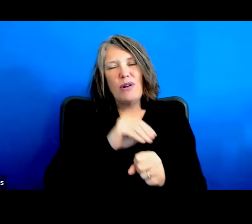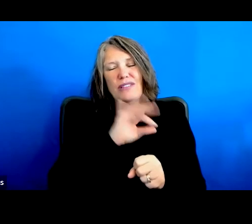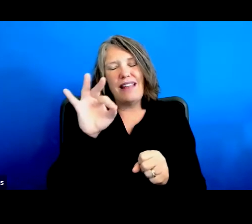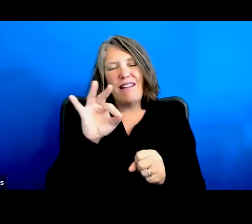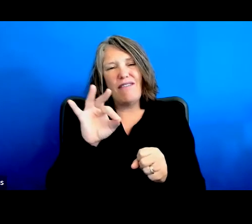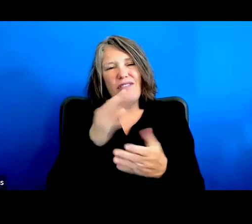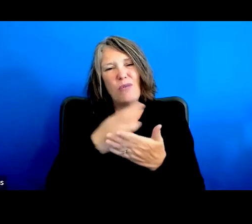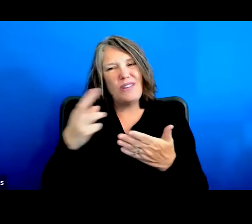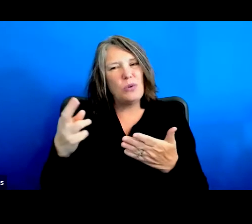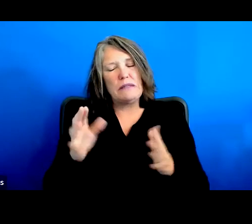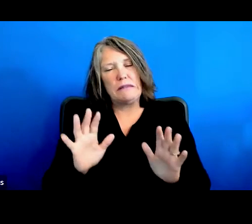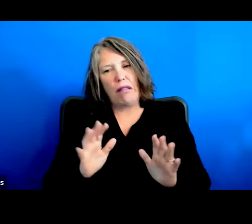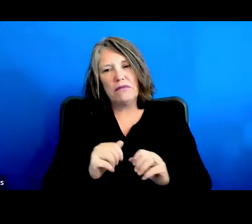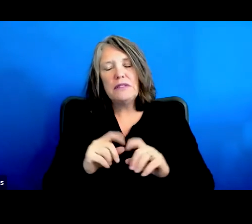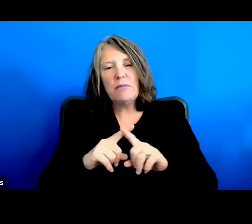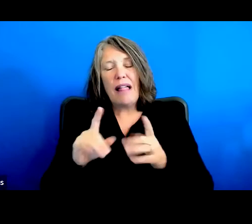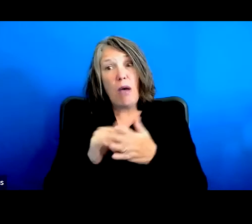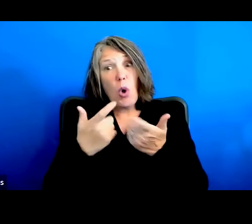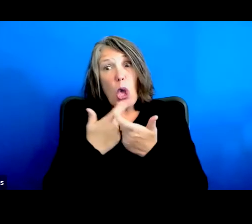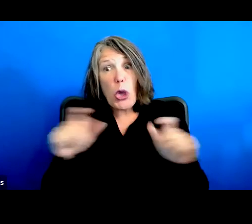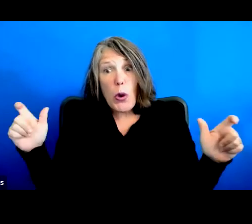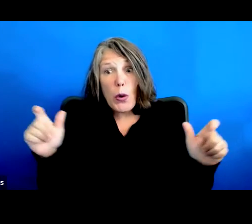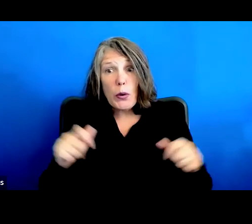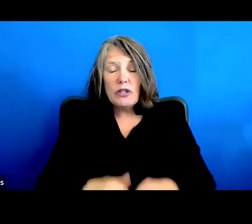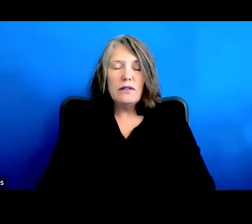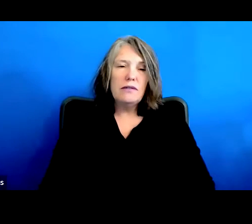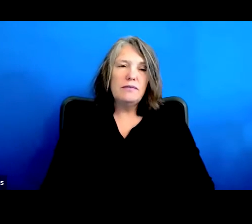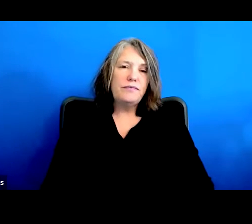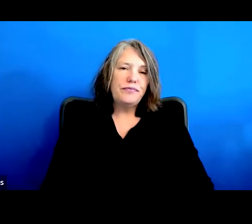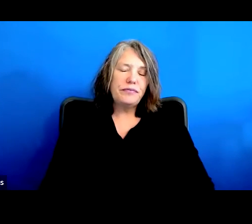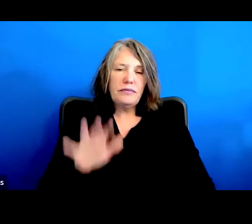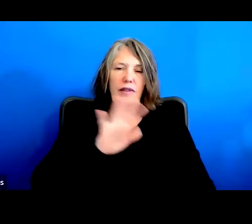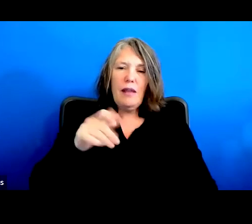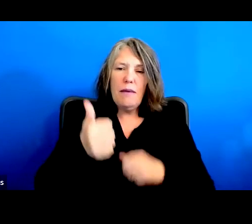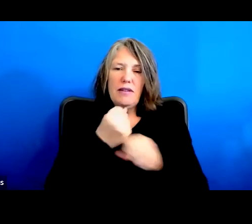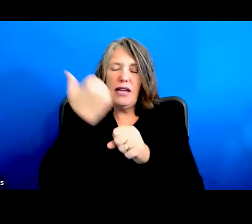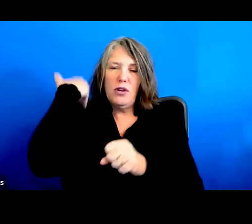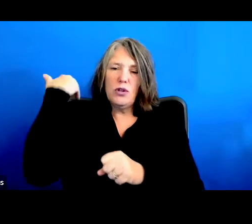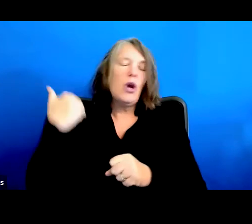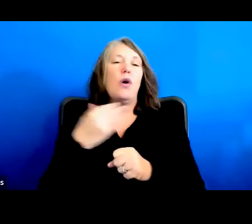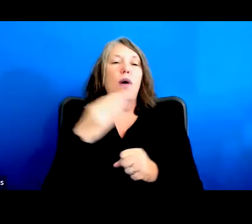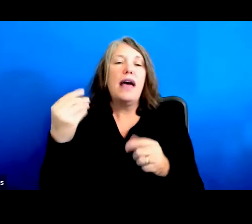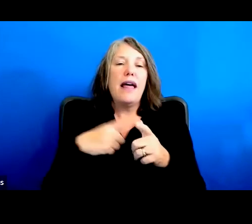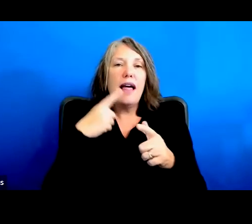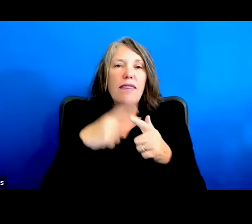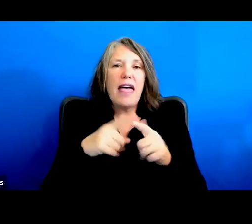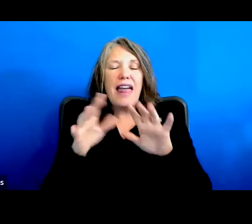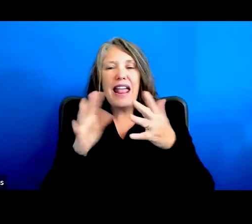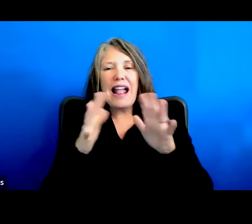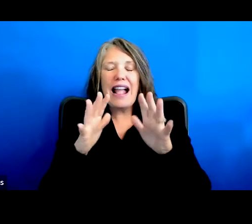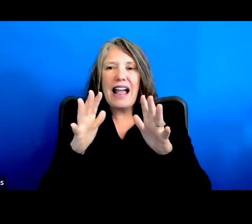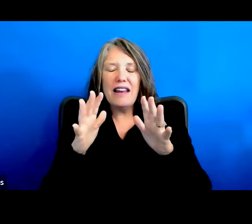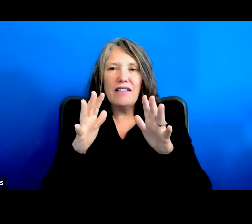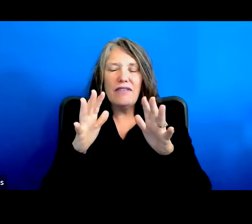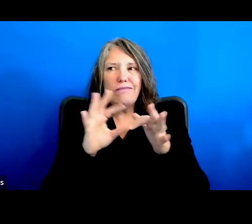It was huge, about 10 years ago, and then it kind of dropped off the